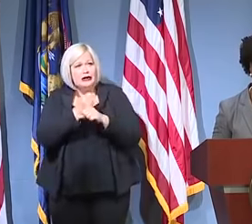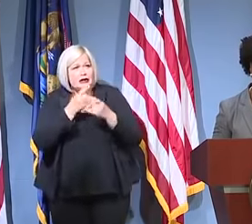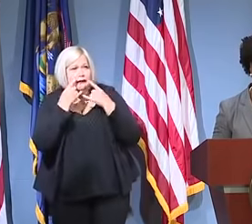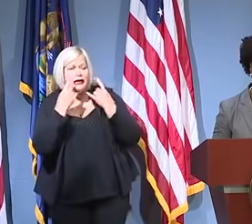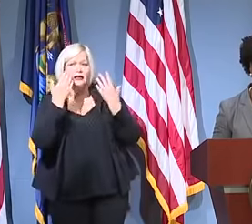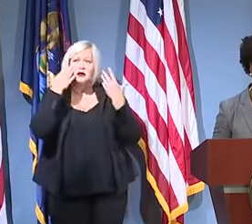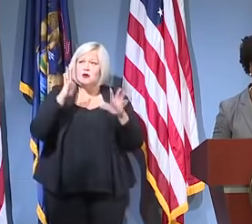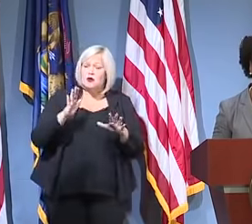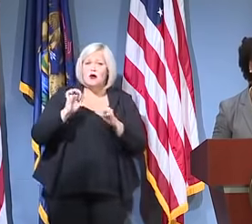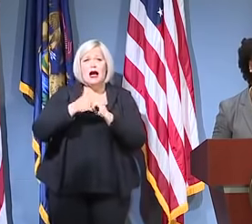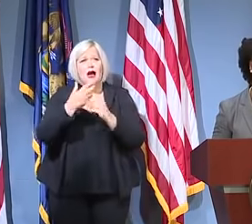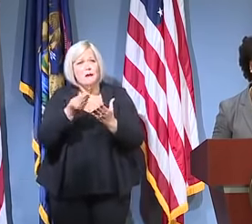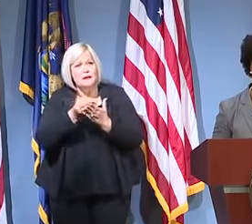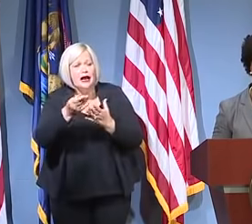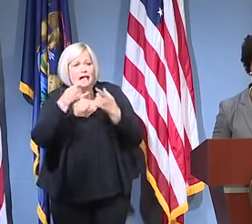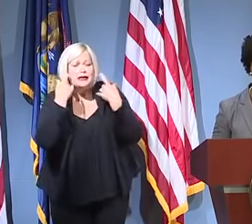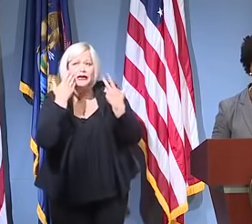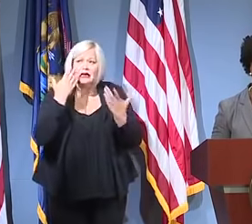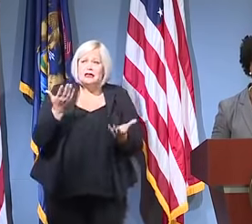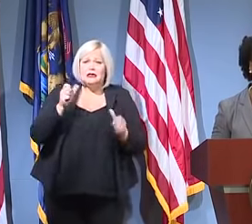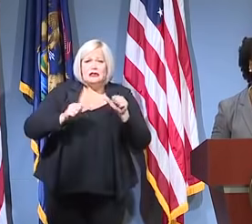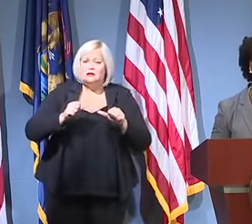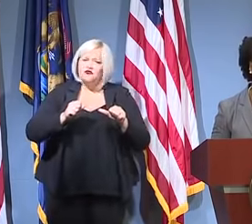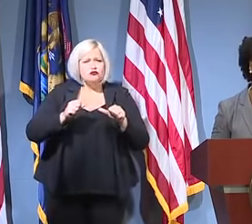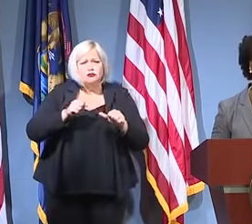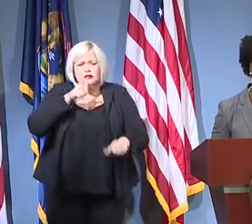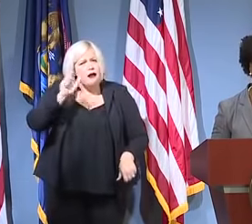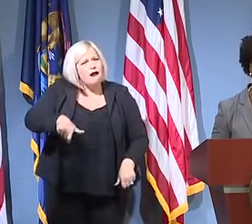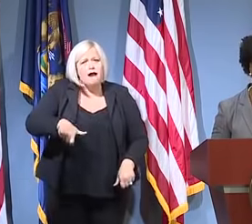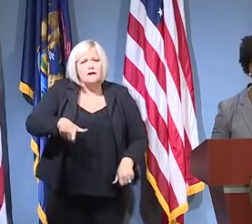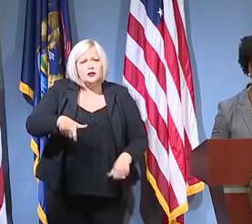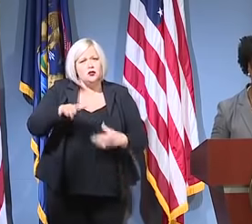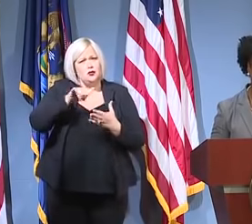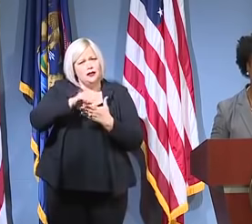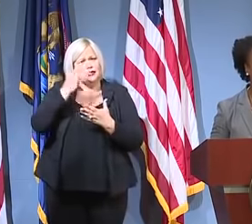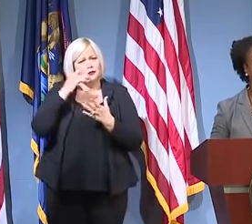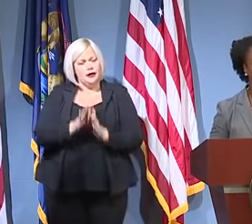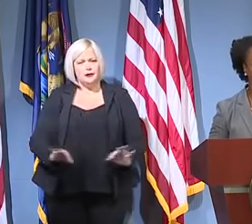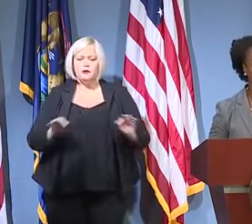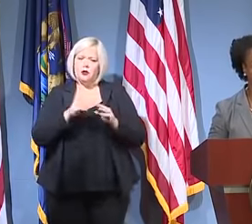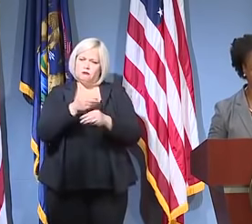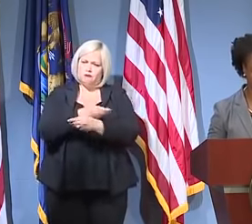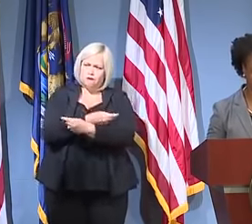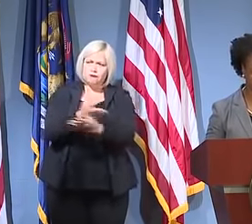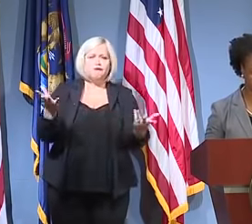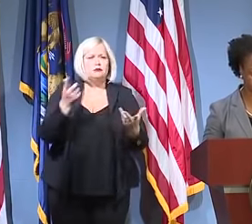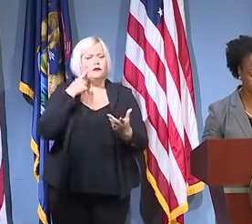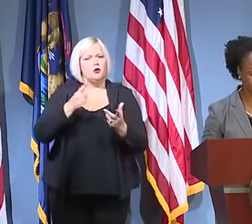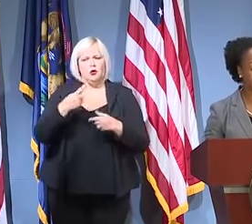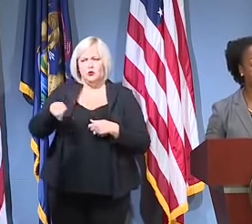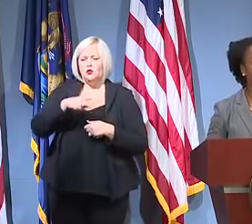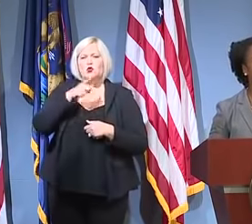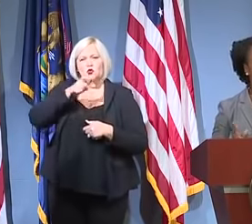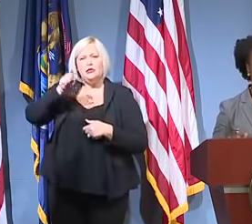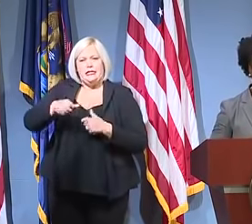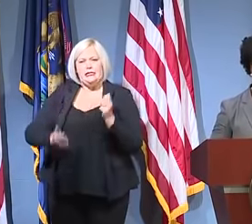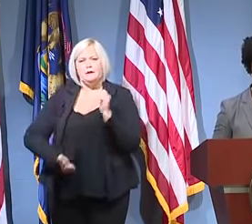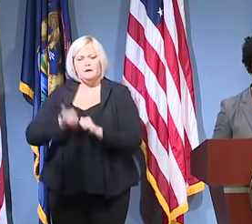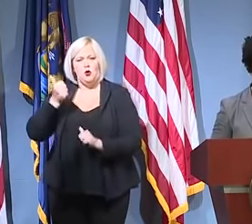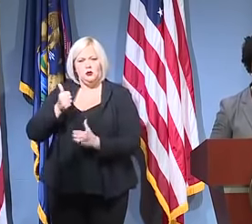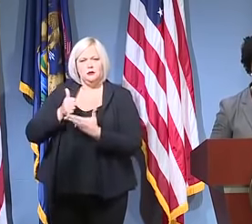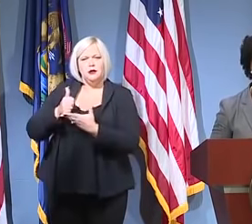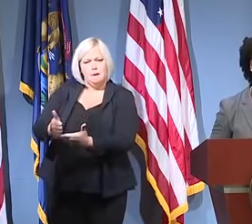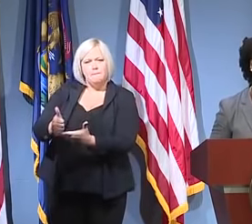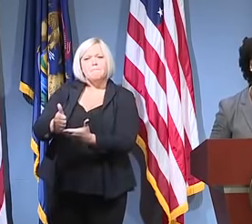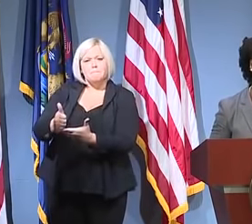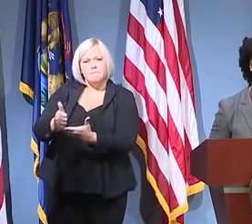how they will afford one, and that's why we're making masks easily accessible for those who are the most vulnerable. Finally, I